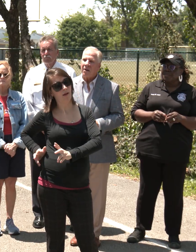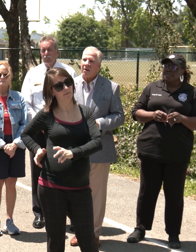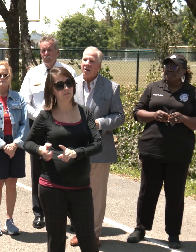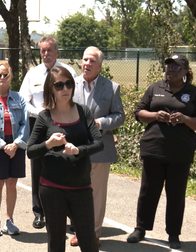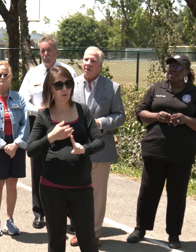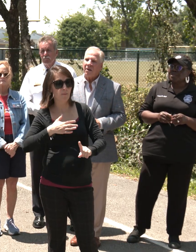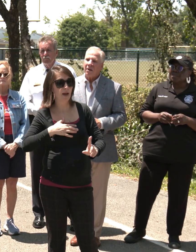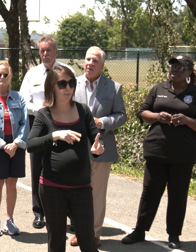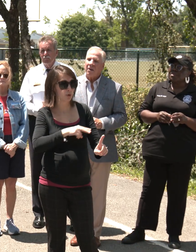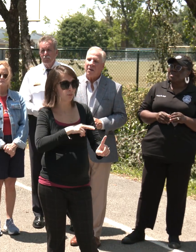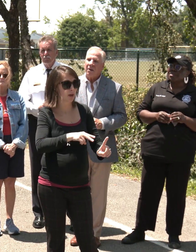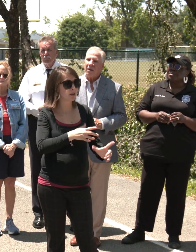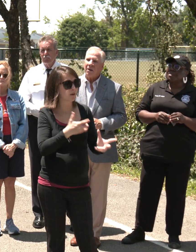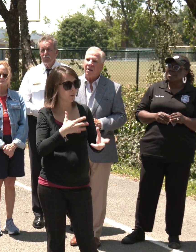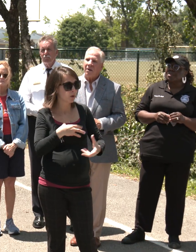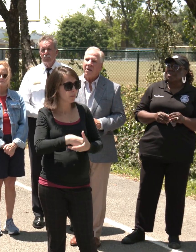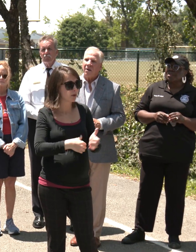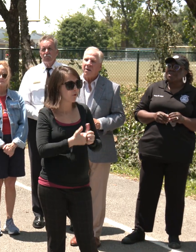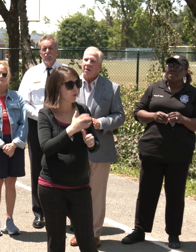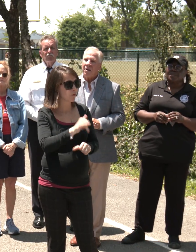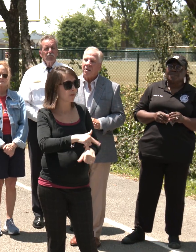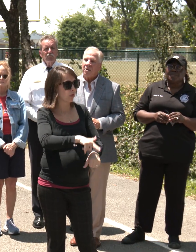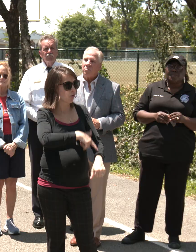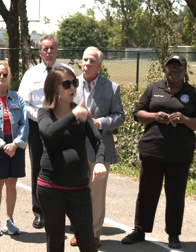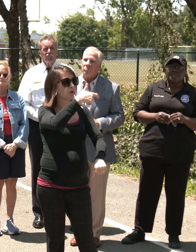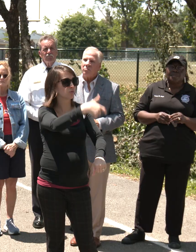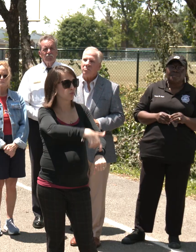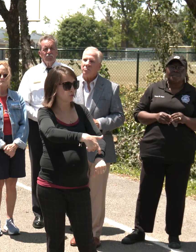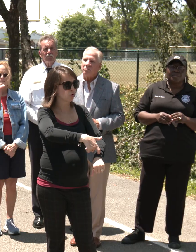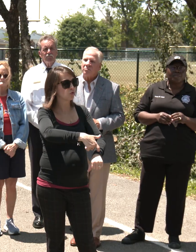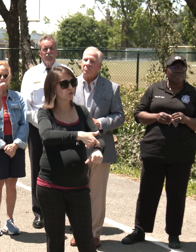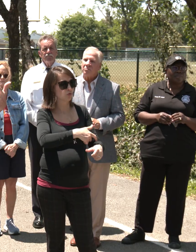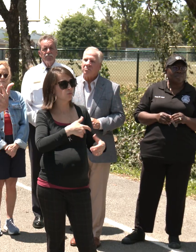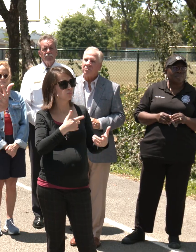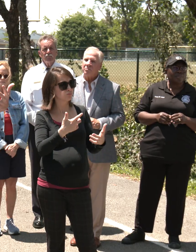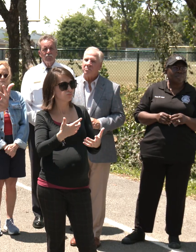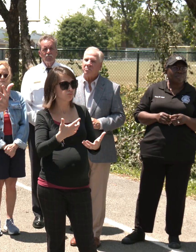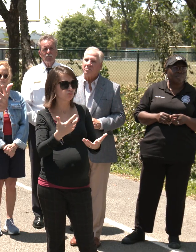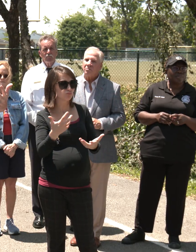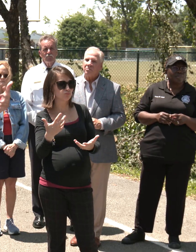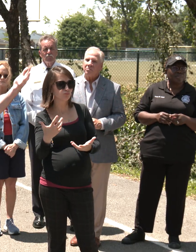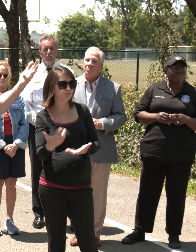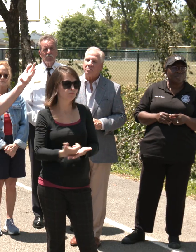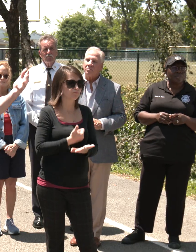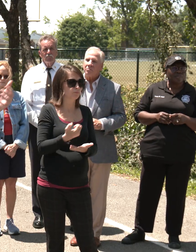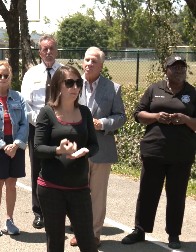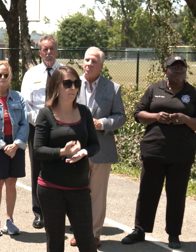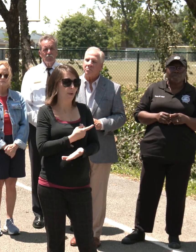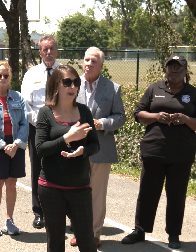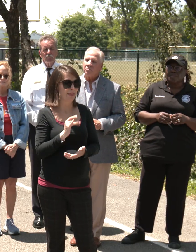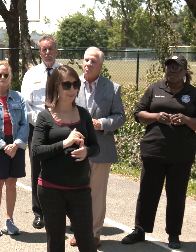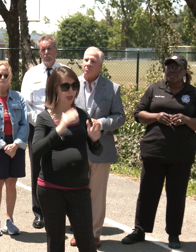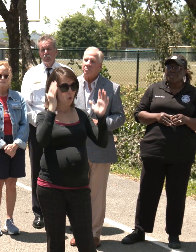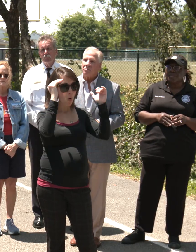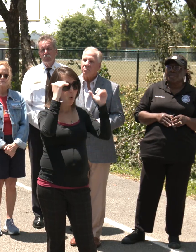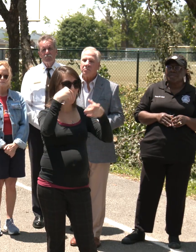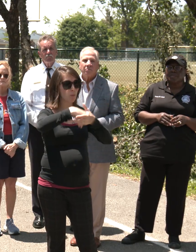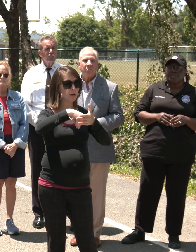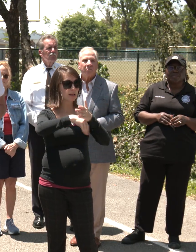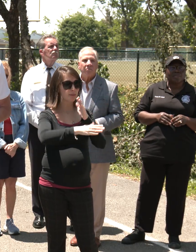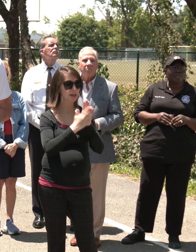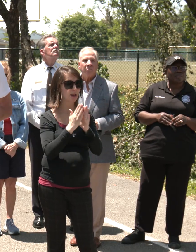my perspective, as I said, I want to be a part of that long-term reclamation of hope in the neighborhoods in North